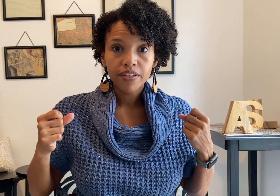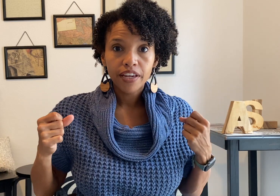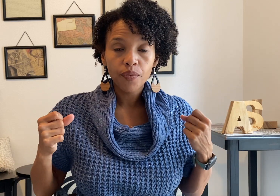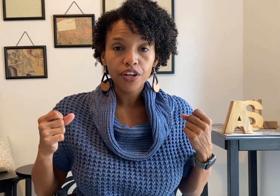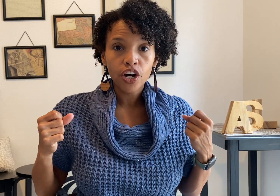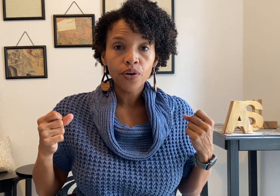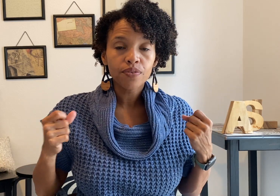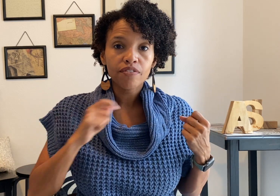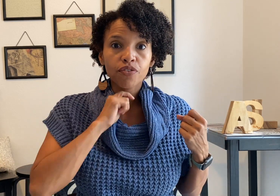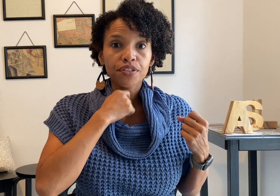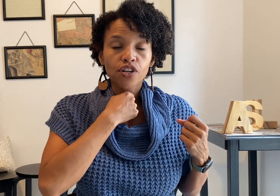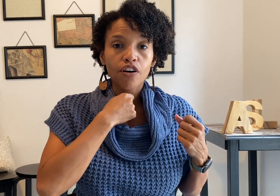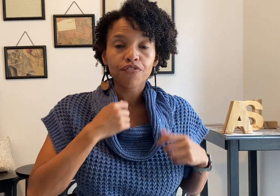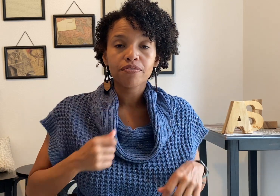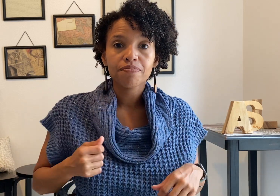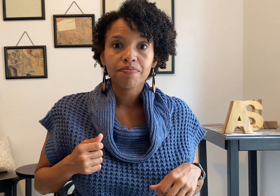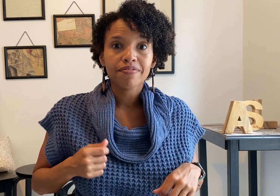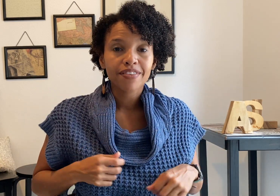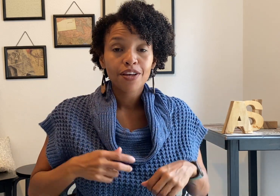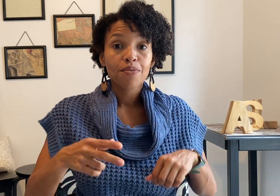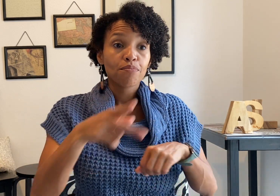Here we go. Voice off.